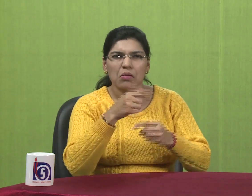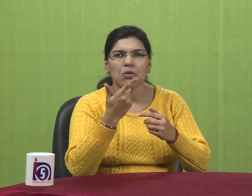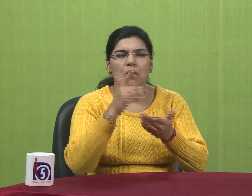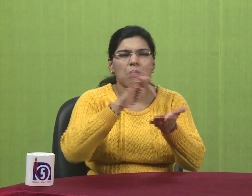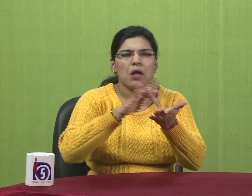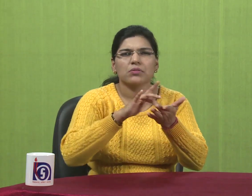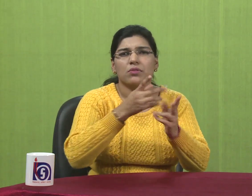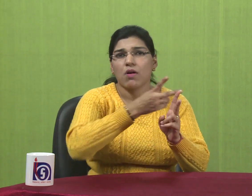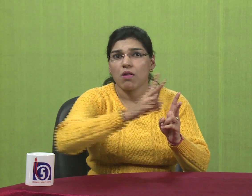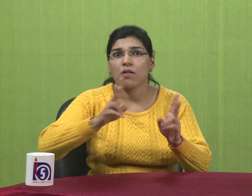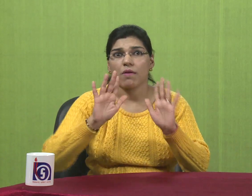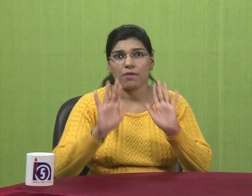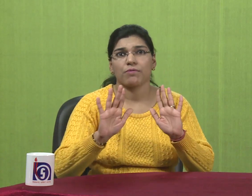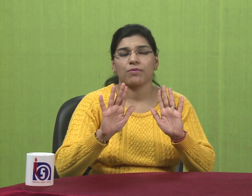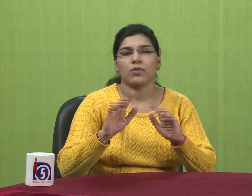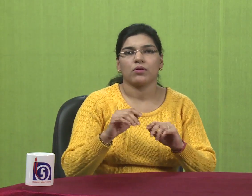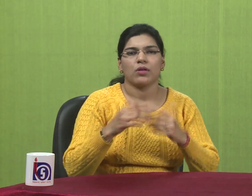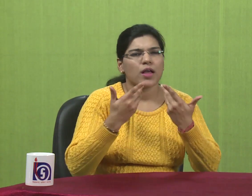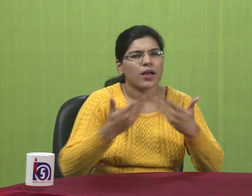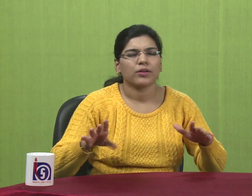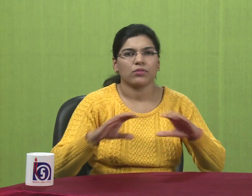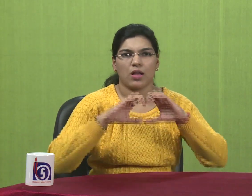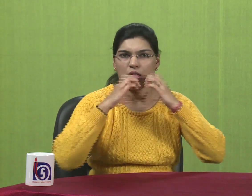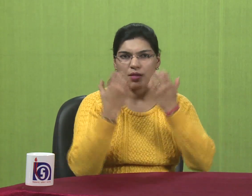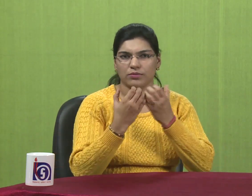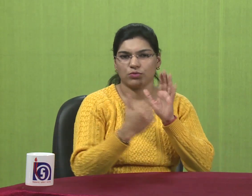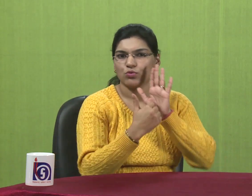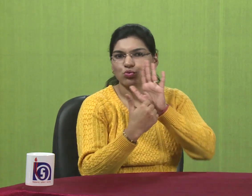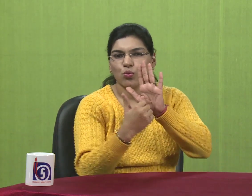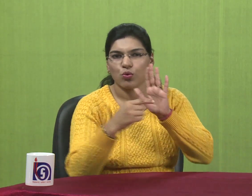After you type, you feel that the words are small, you can increase the font size